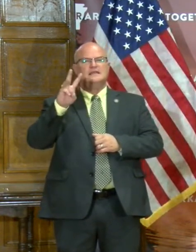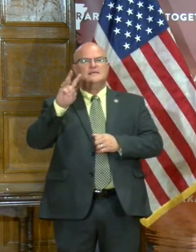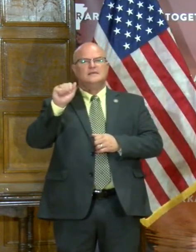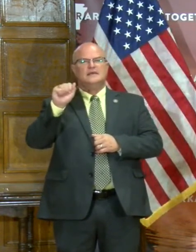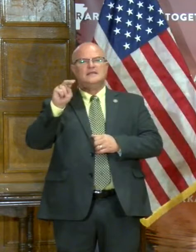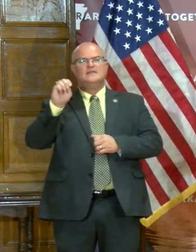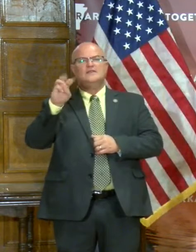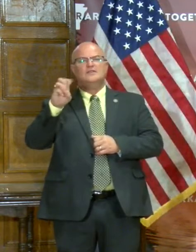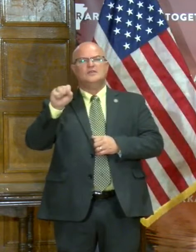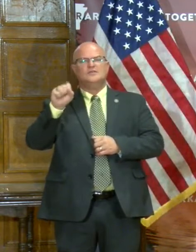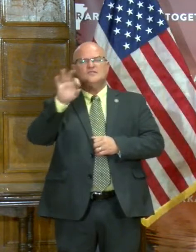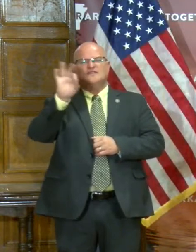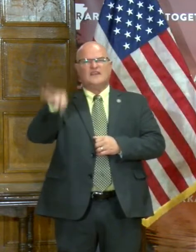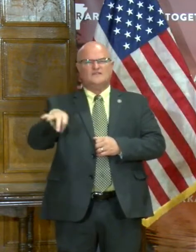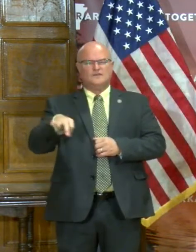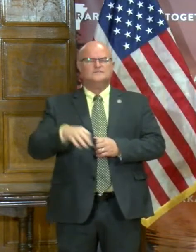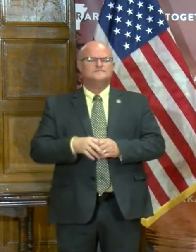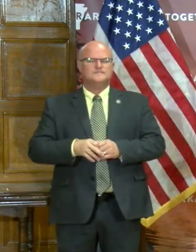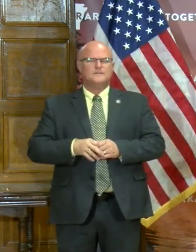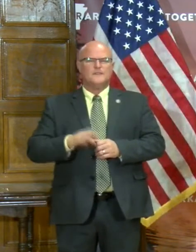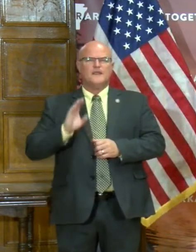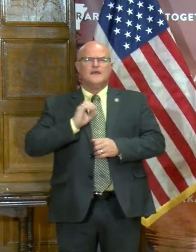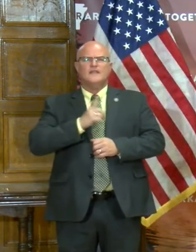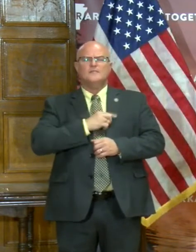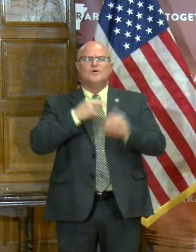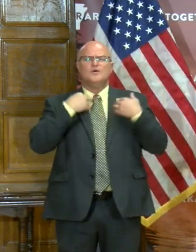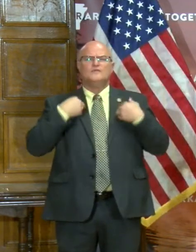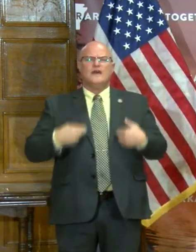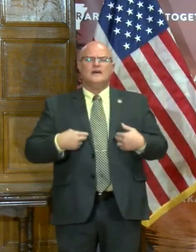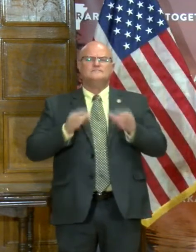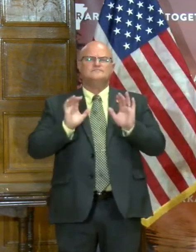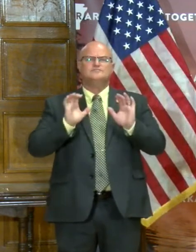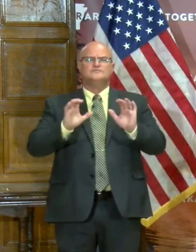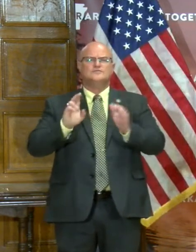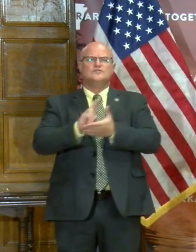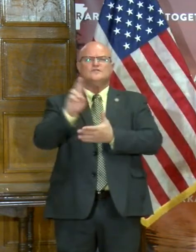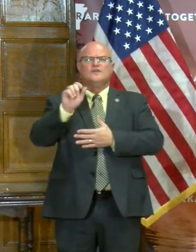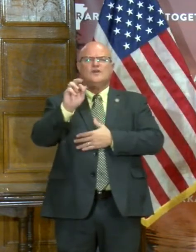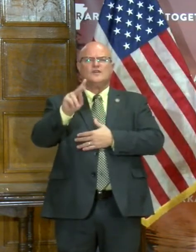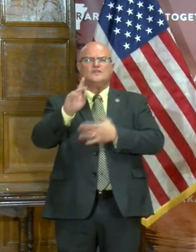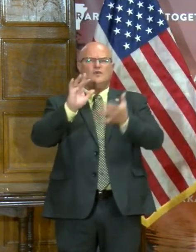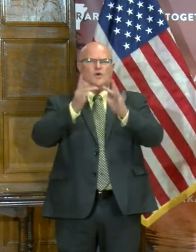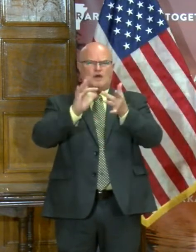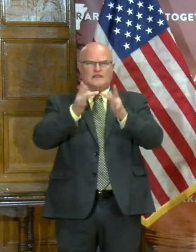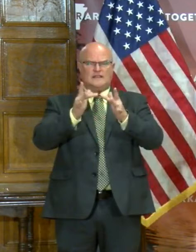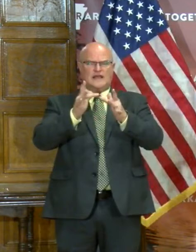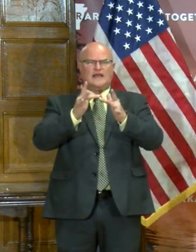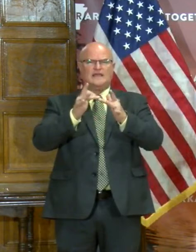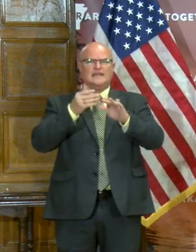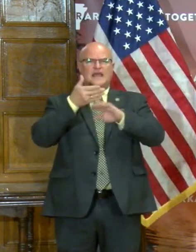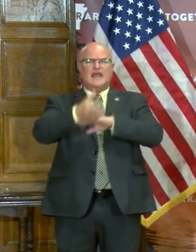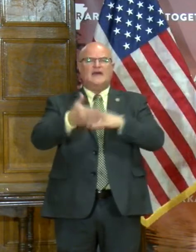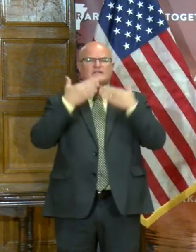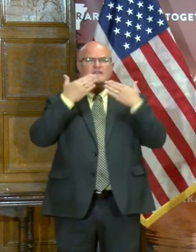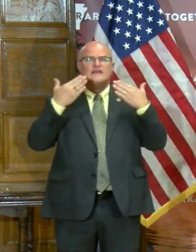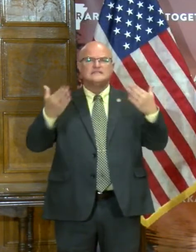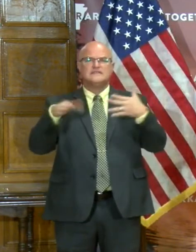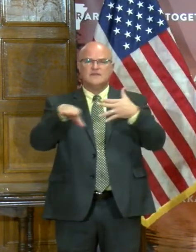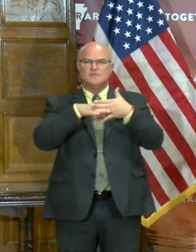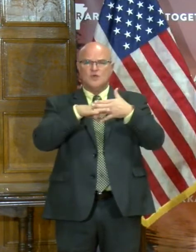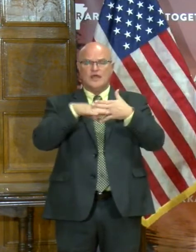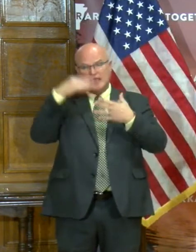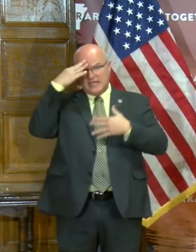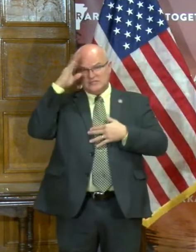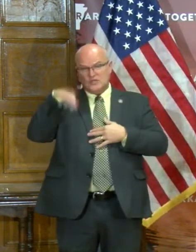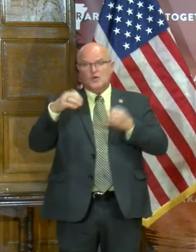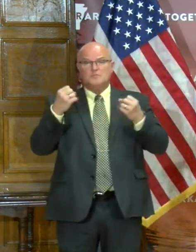Fayetteville. Fayetteville's Board of Health has been pushing for the University of Arkansas to go online following the Thanksgiving break. As you